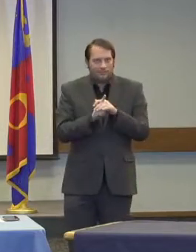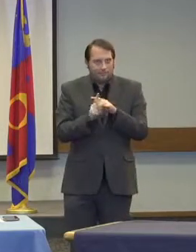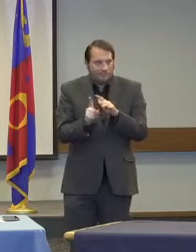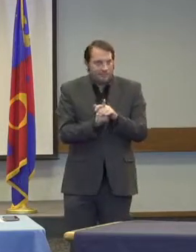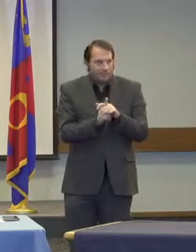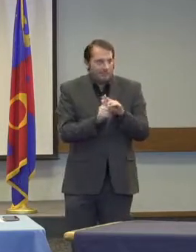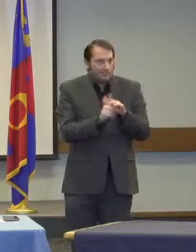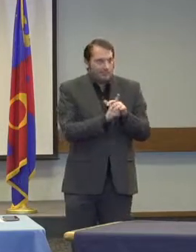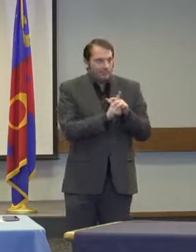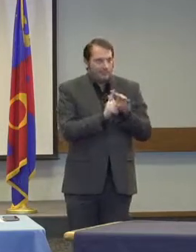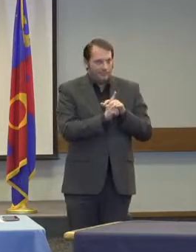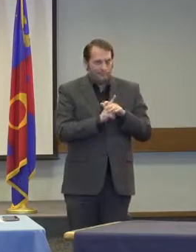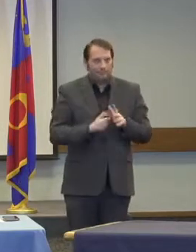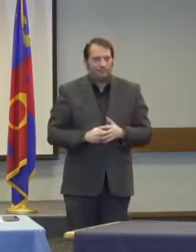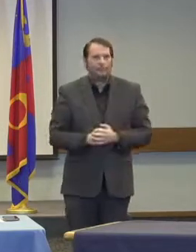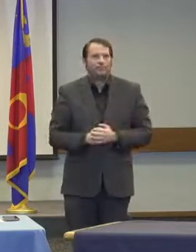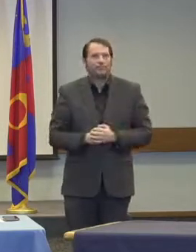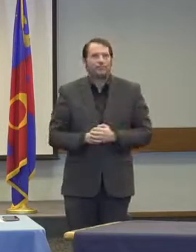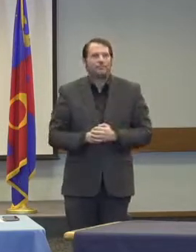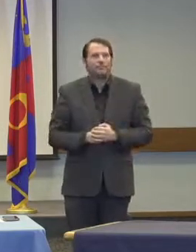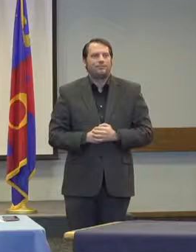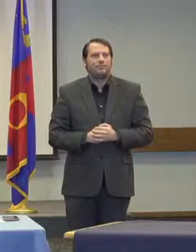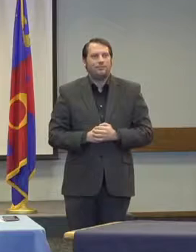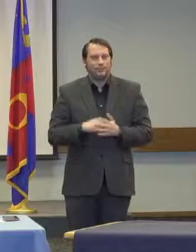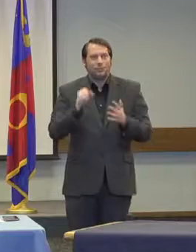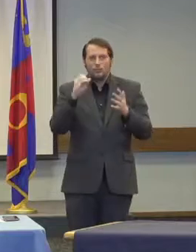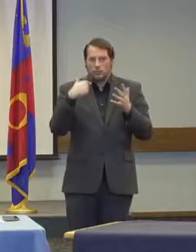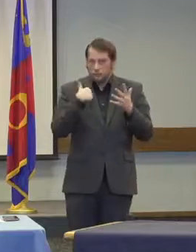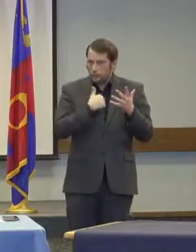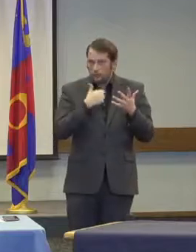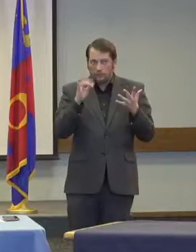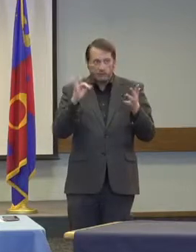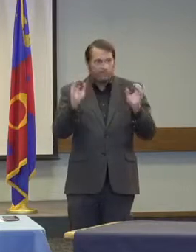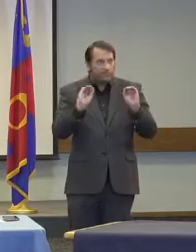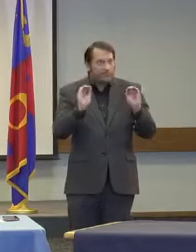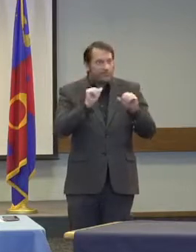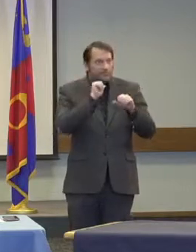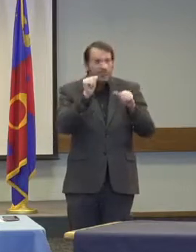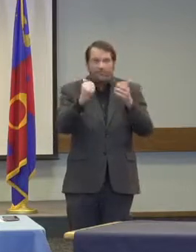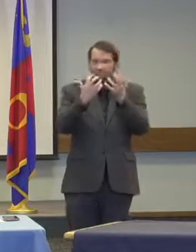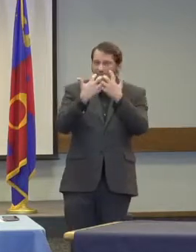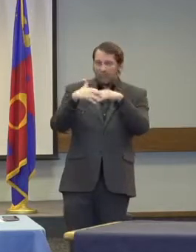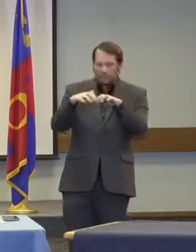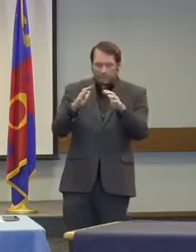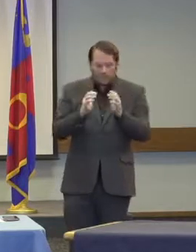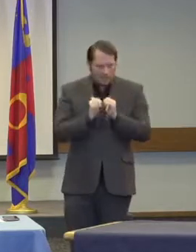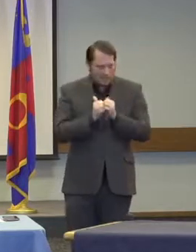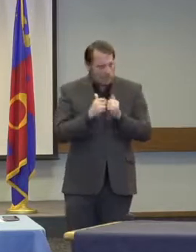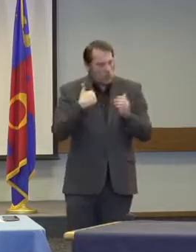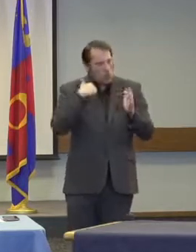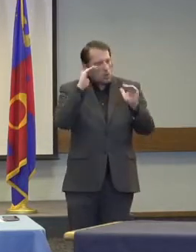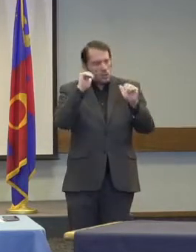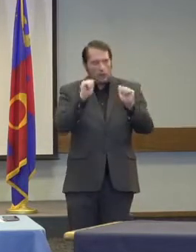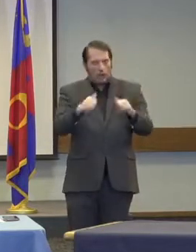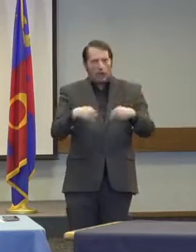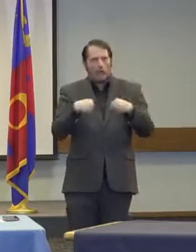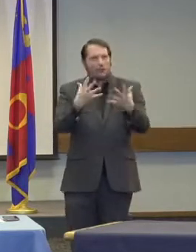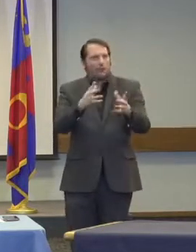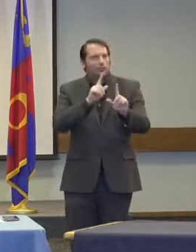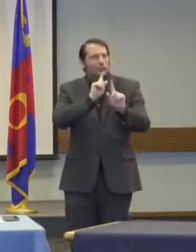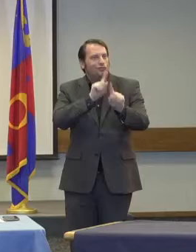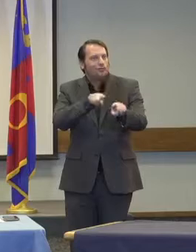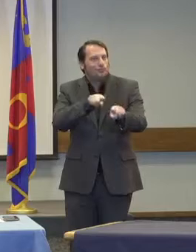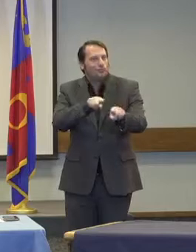not working? And hopefully we'll have some answers to some of that later. And then there are the health fears,